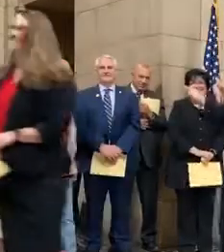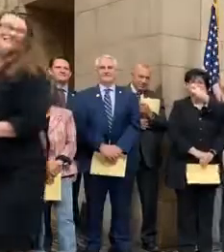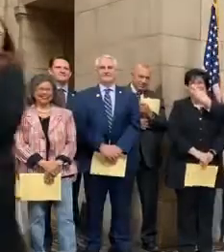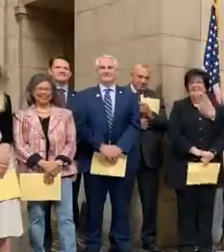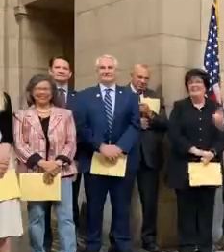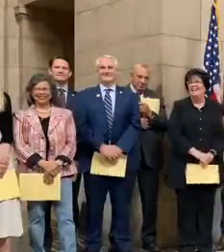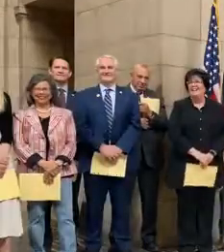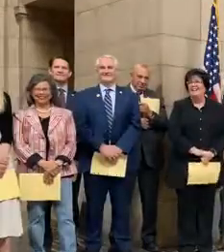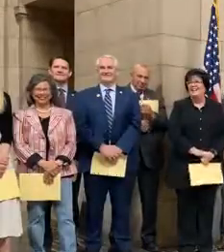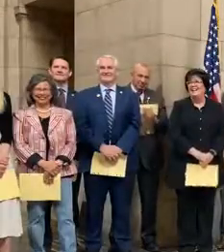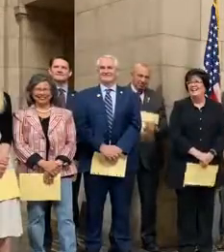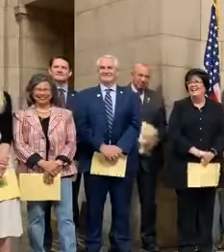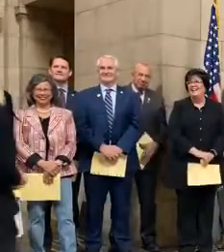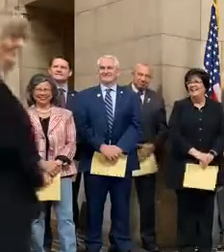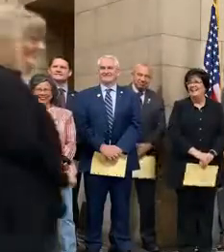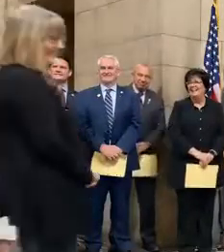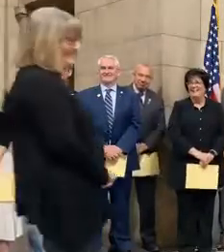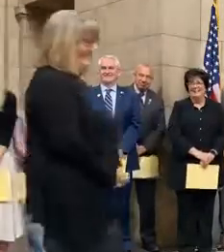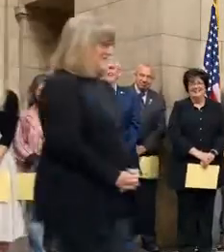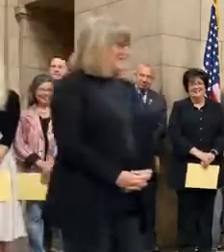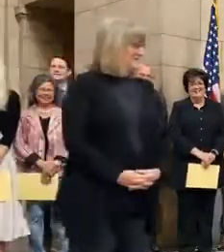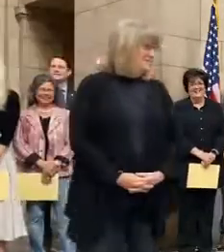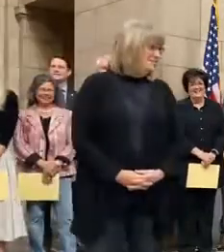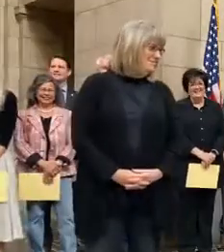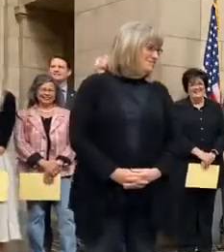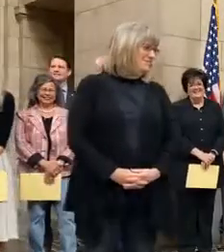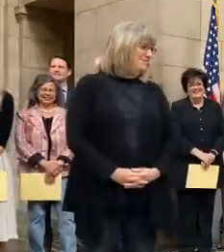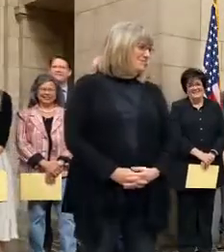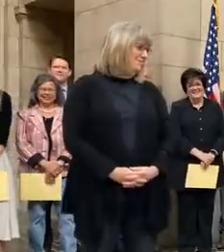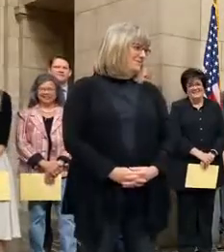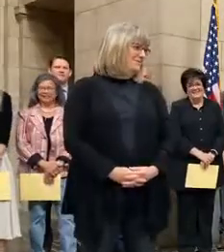Brad was over there waiting to take your picture, and you moved off.